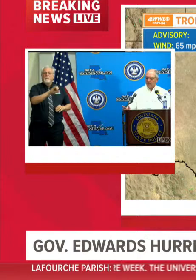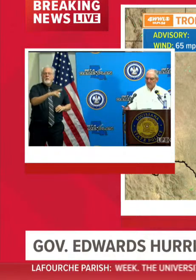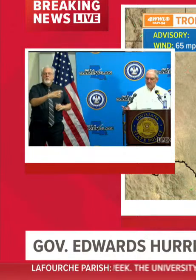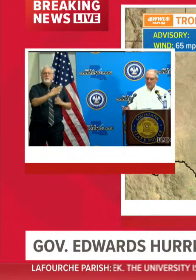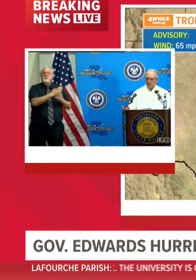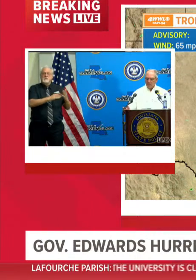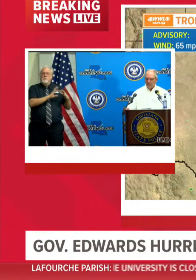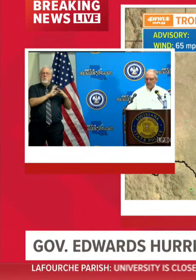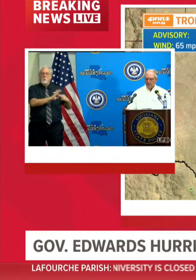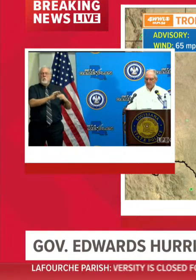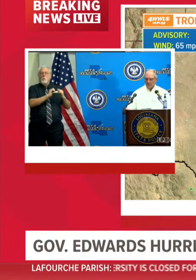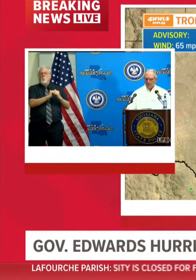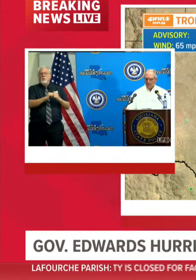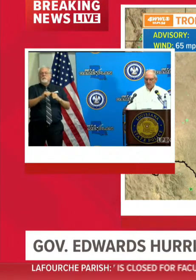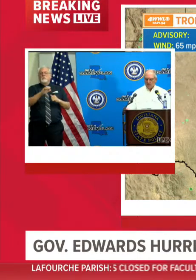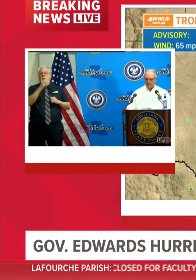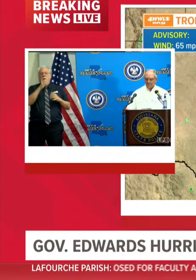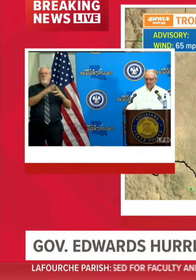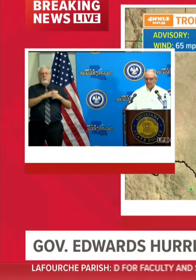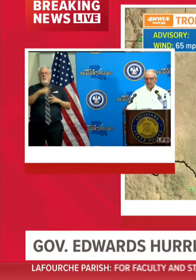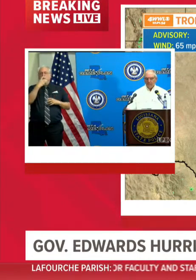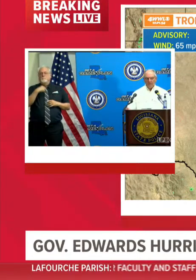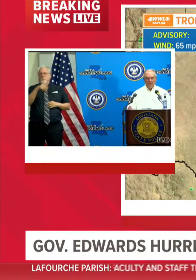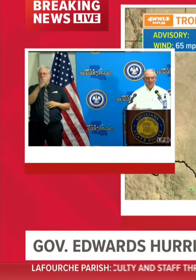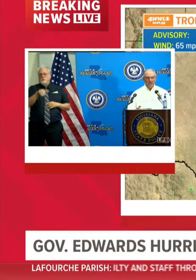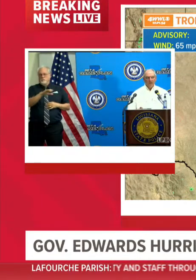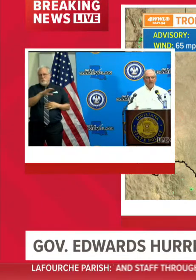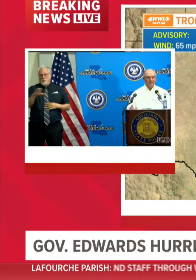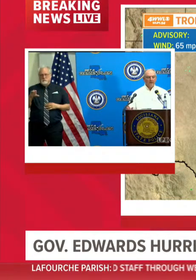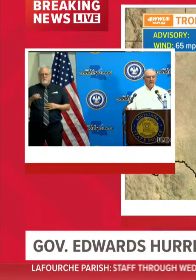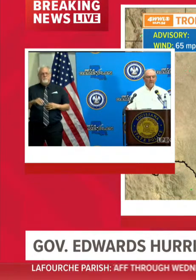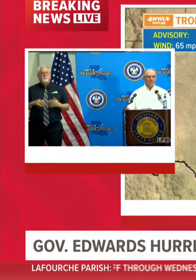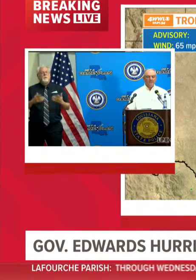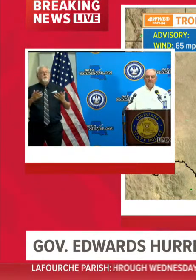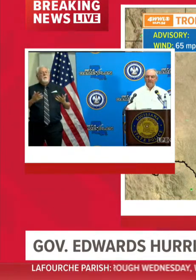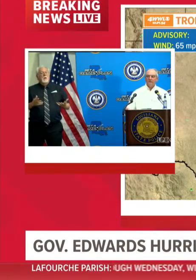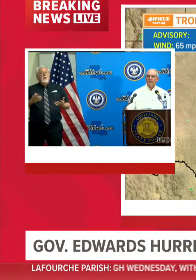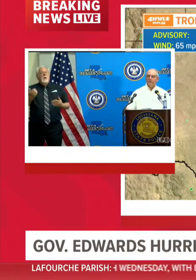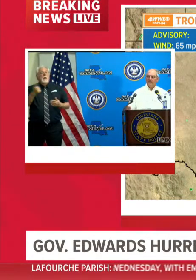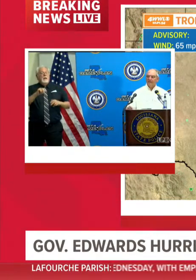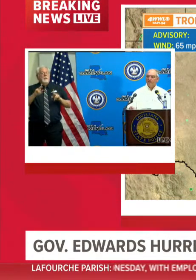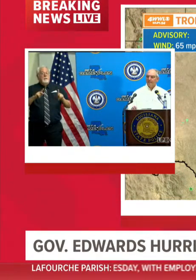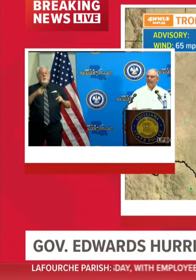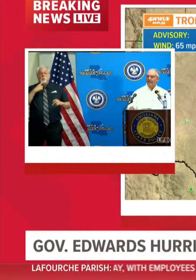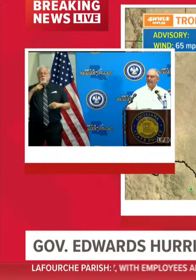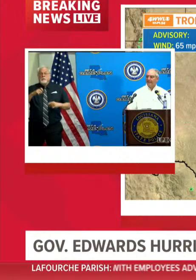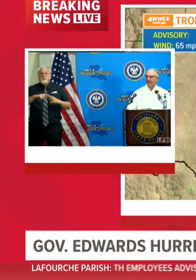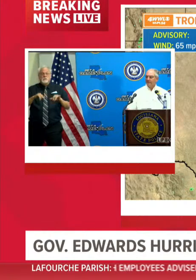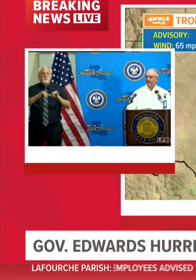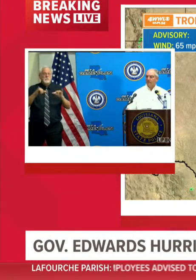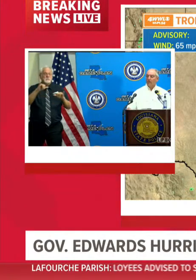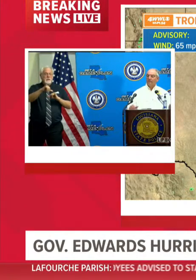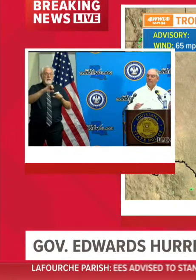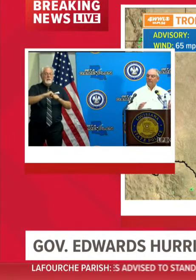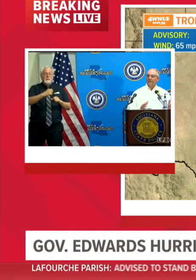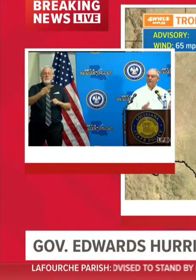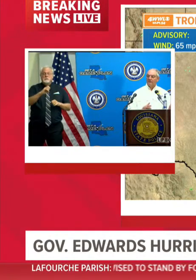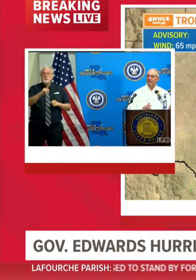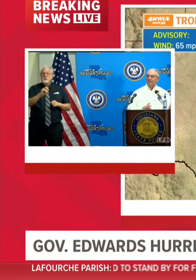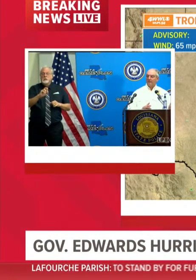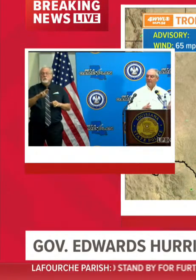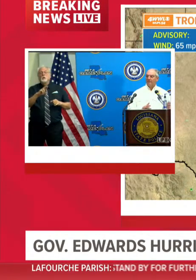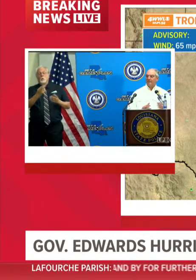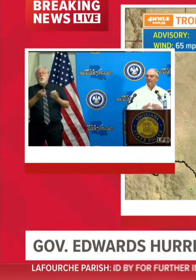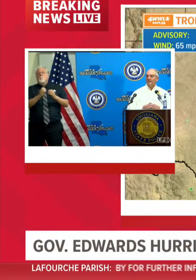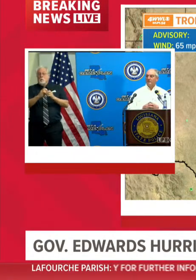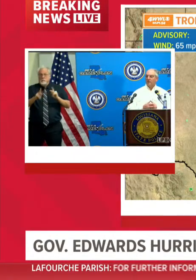in coordination with the American Red Cross. For any of those individuals who need to remain in a shelter, or for